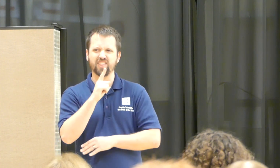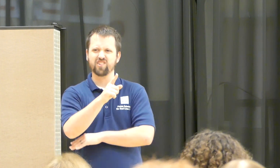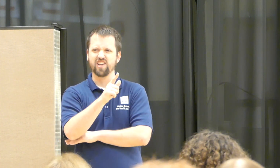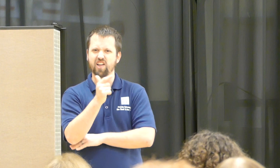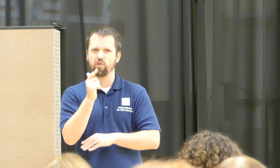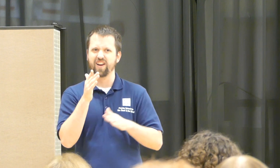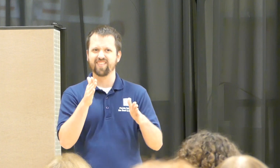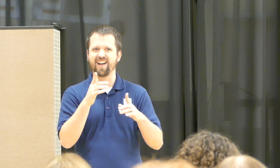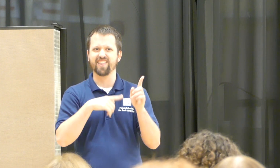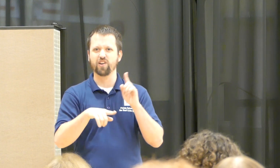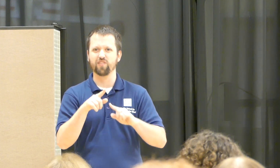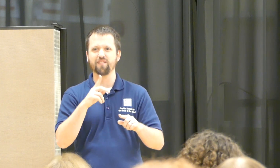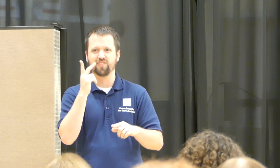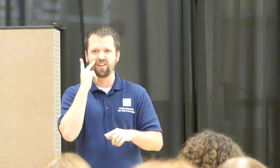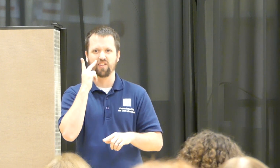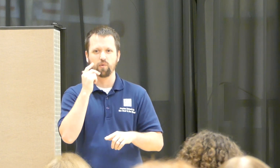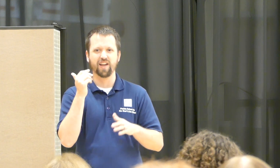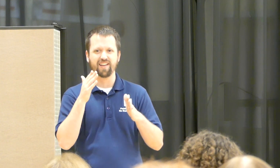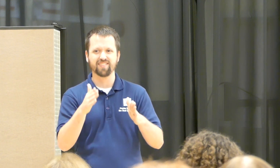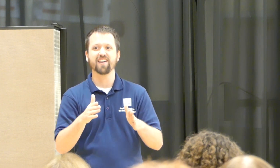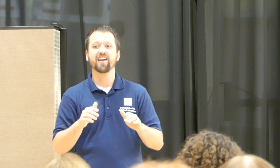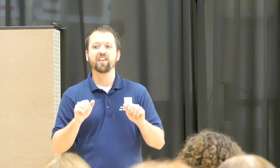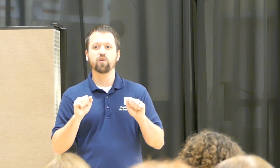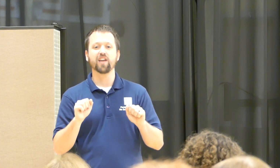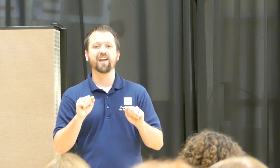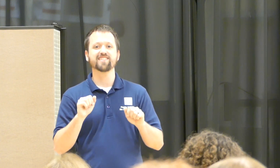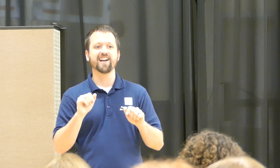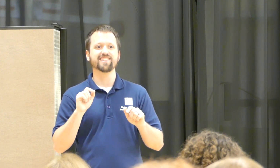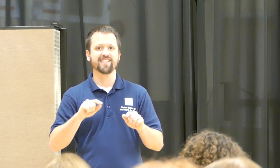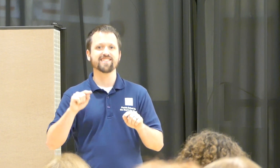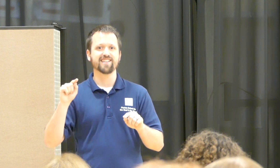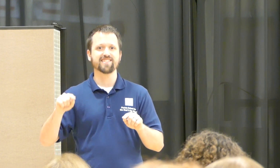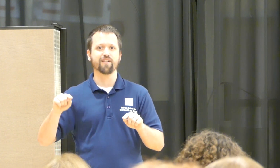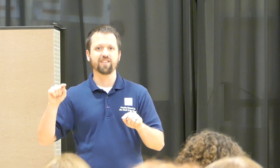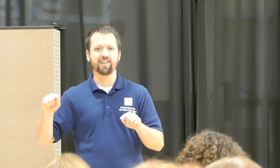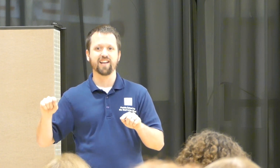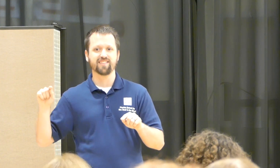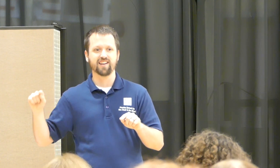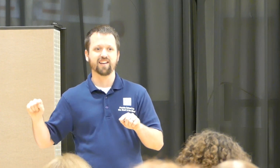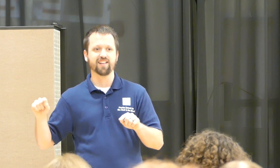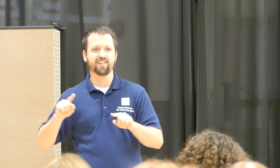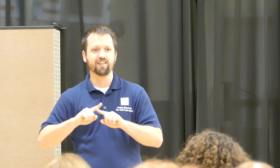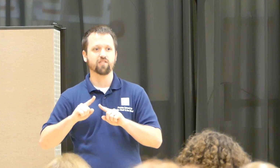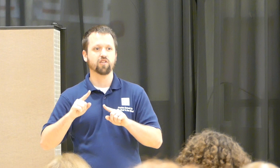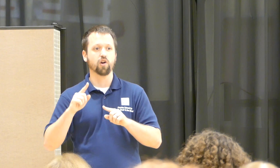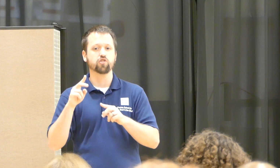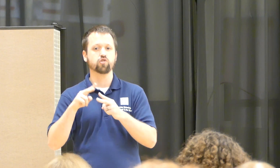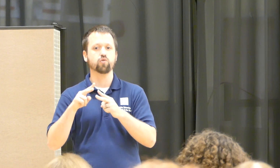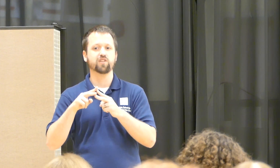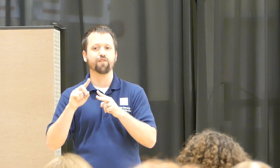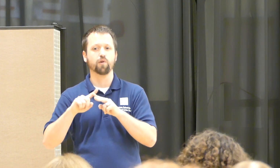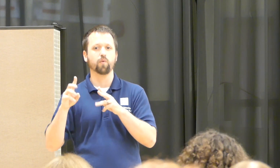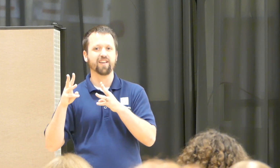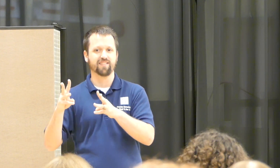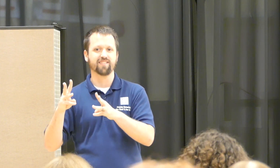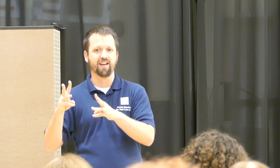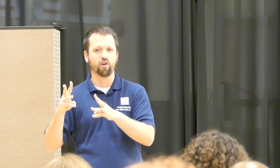there's another way to sign those. I've seen other ways. You can't sign 16, 17, 18, and 19. There are 2 different ways to sign all